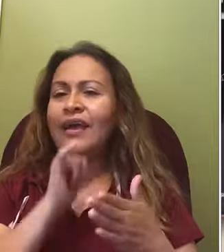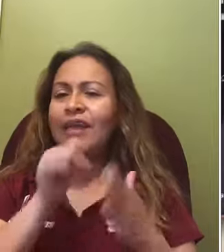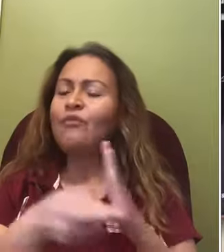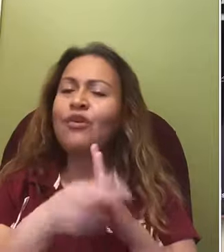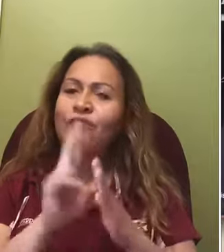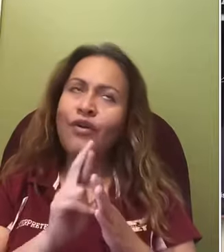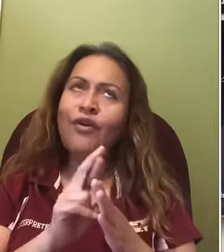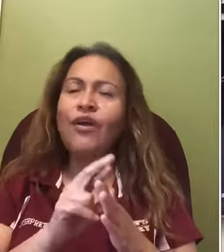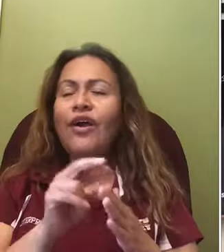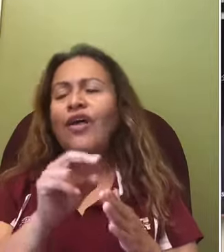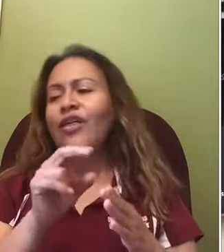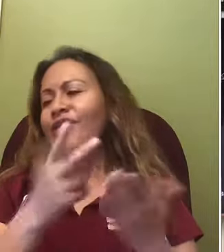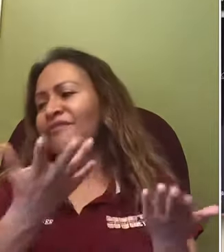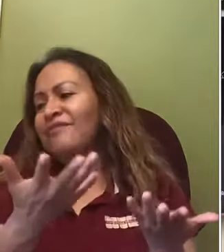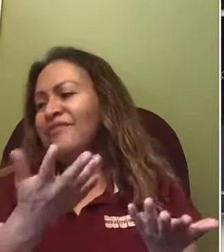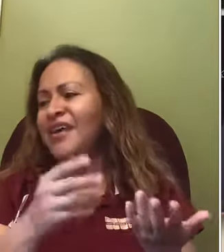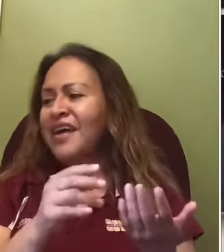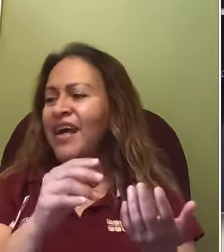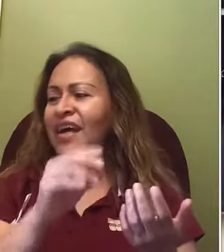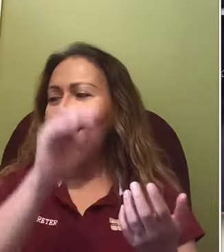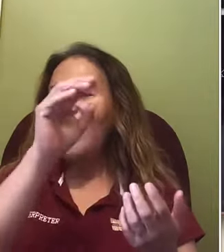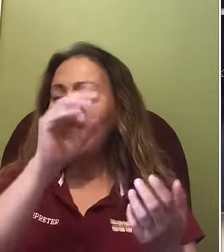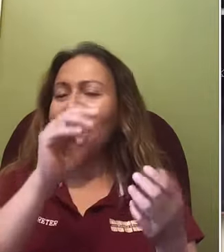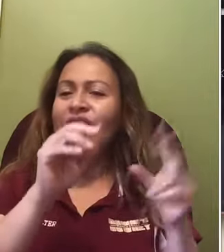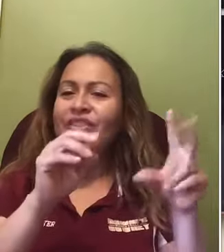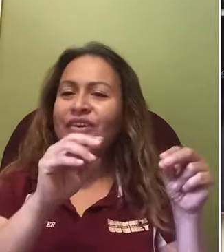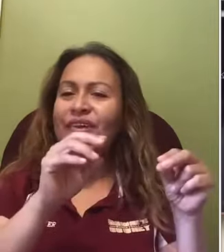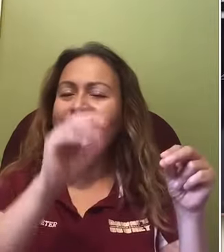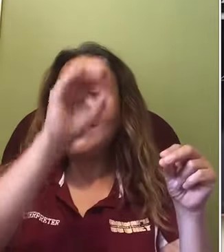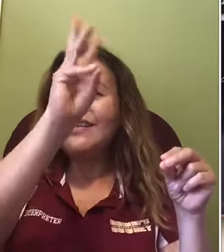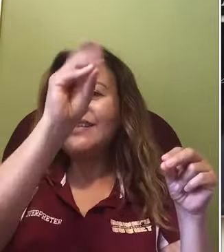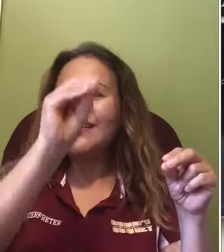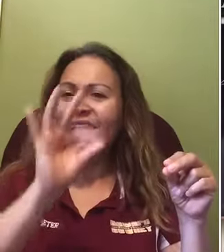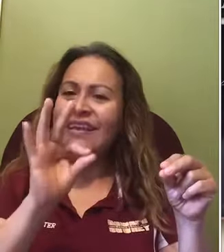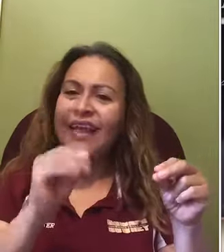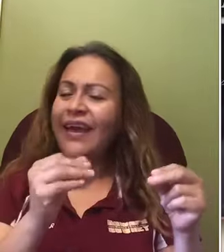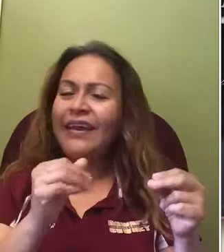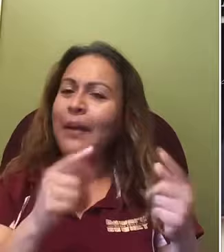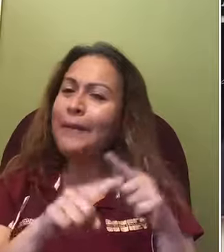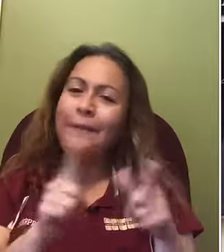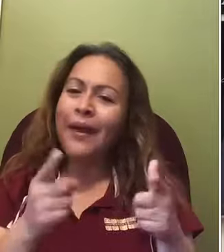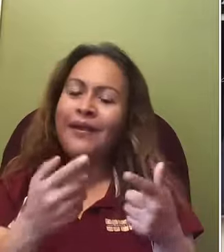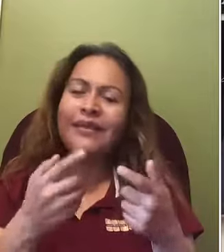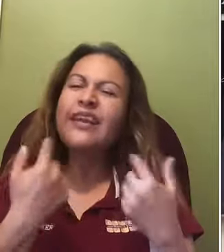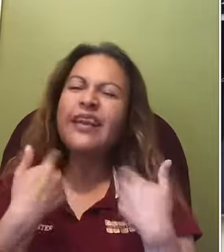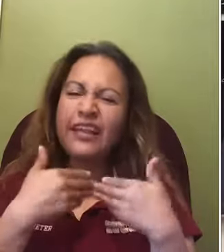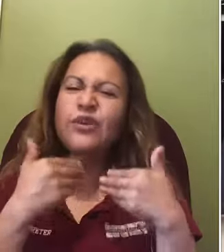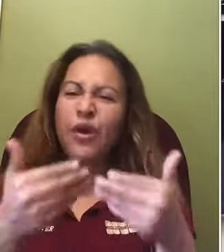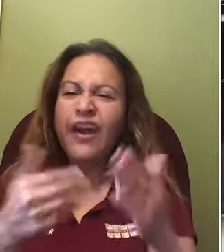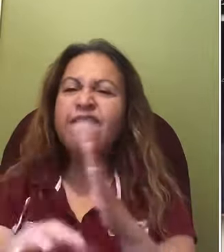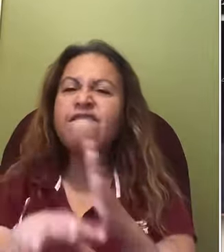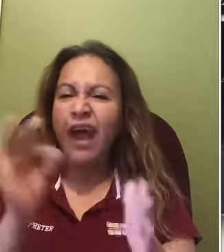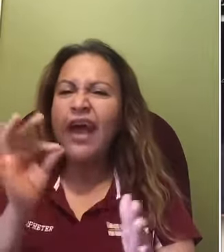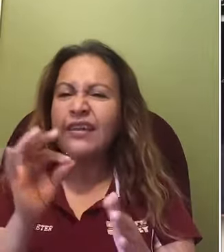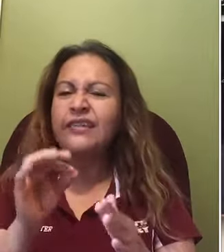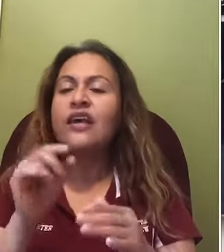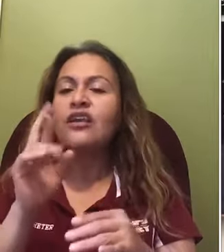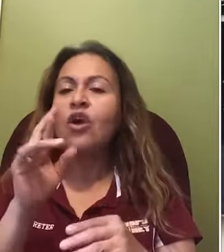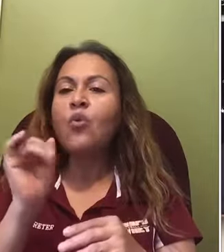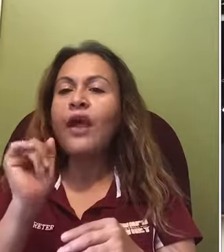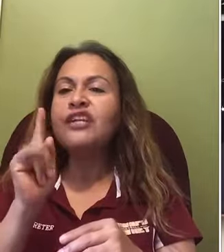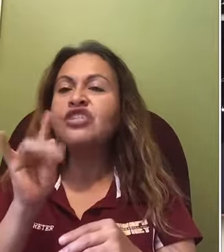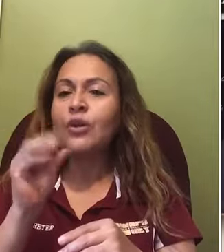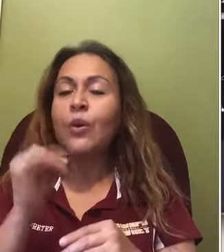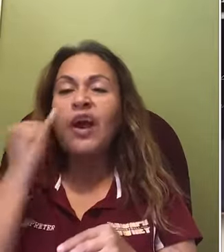30, 60, 90 triangles, although I just did it. Let's actually find the trig ratios for the different angles. So if I were to ask you, or if anyone